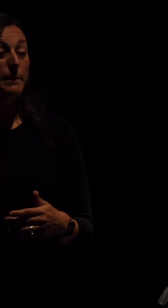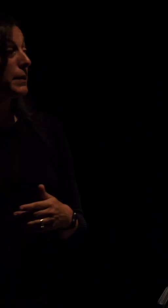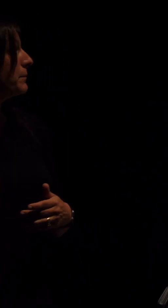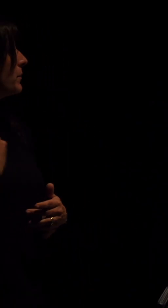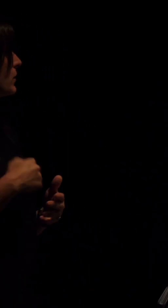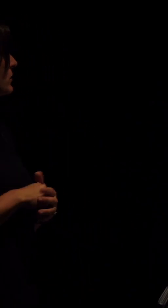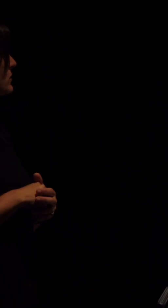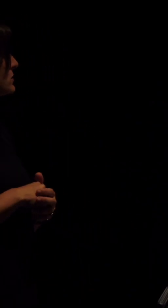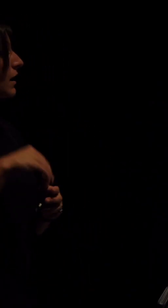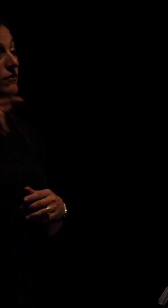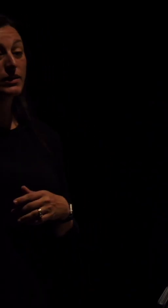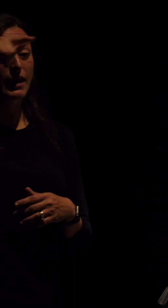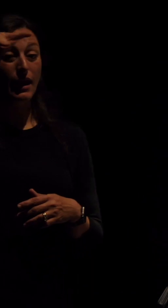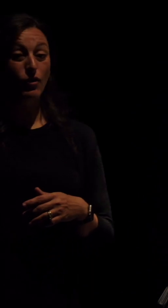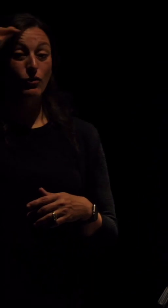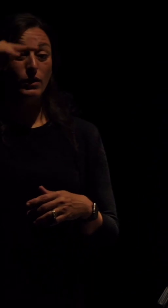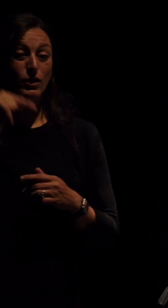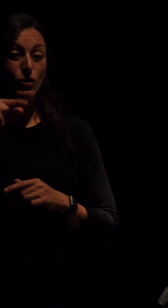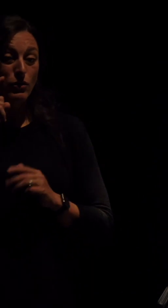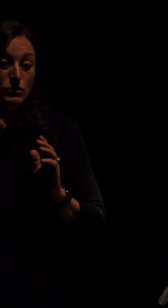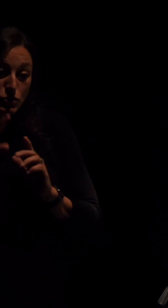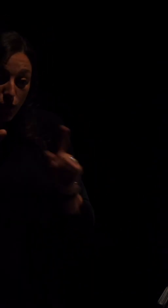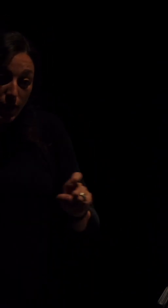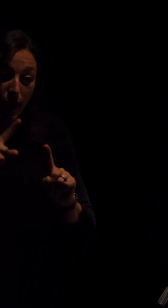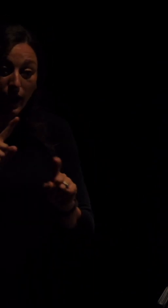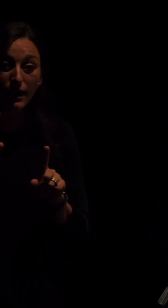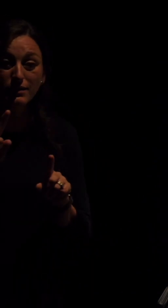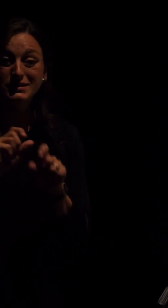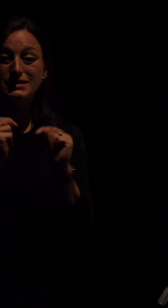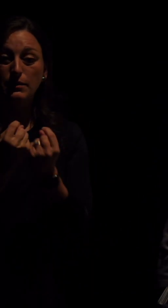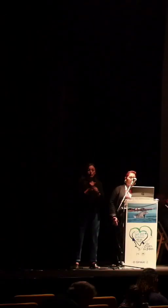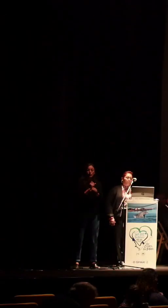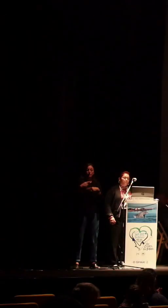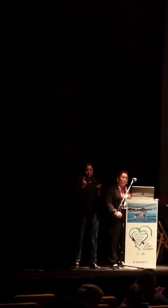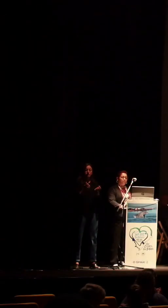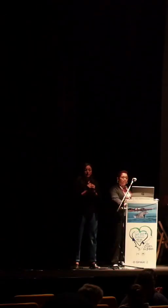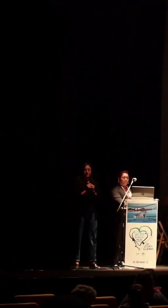the aerial survey crew that work with us since years. Thank you.